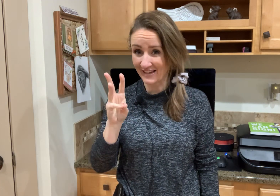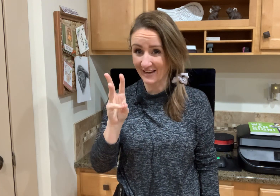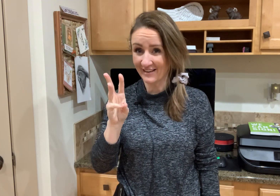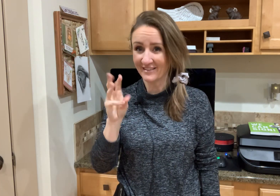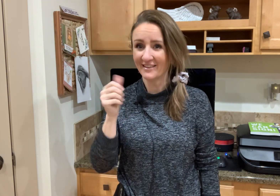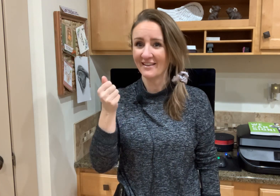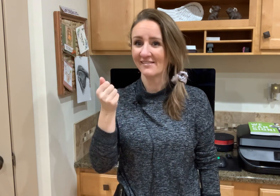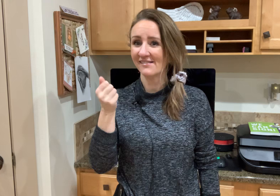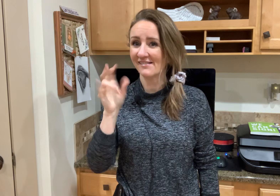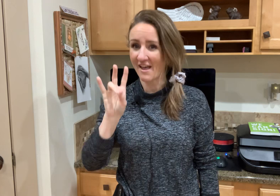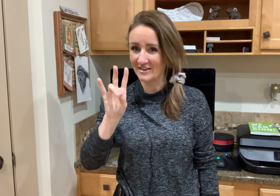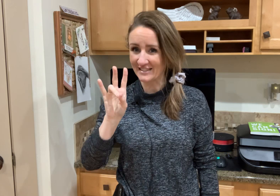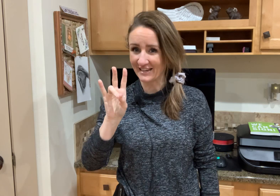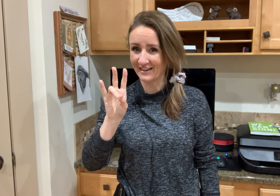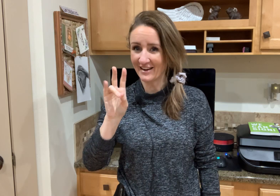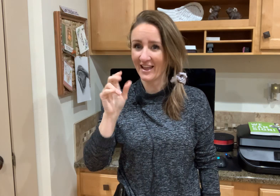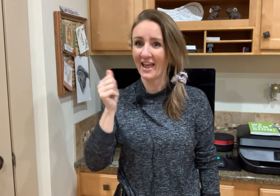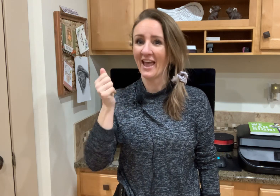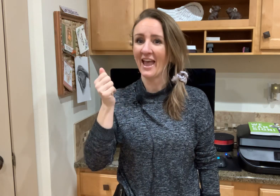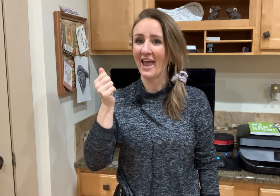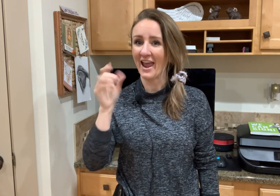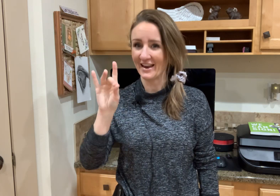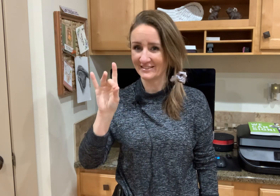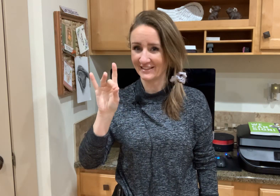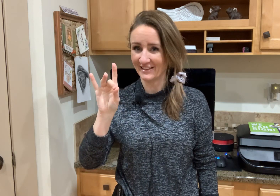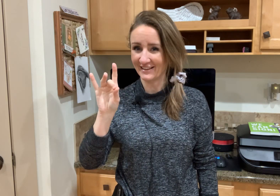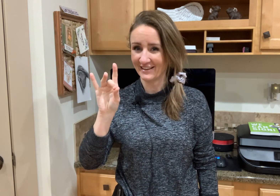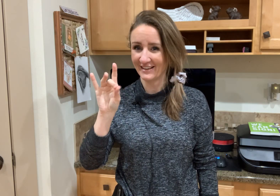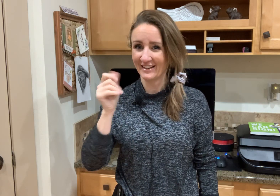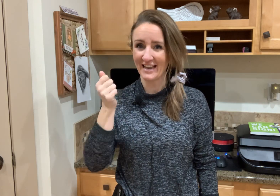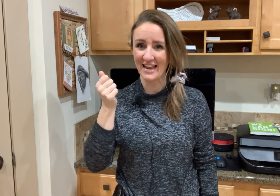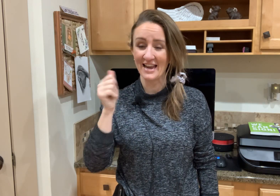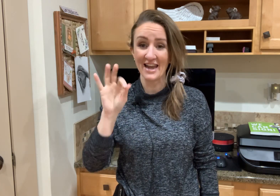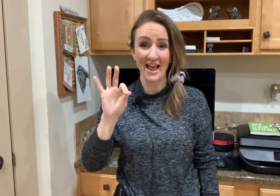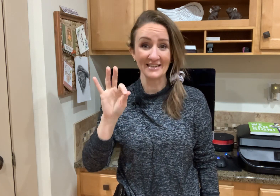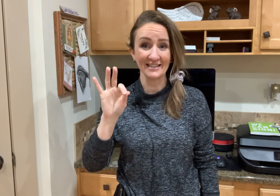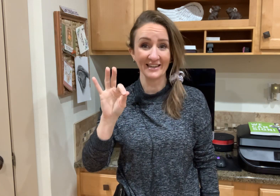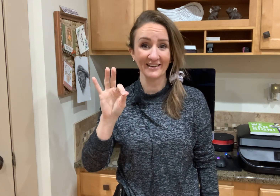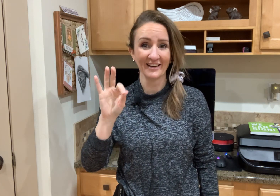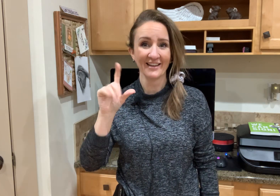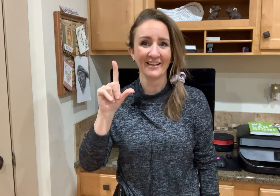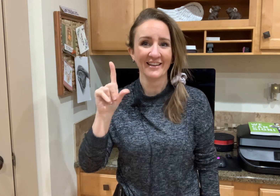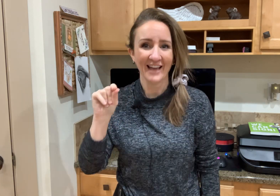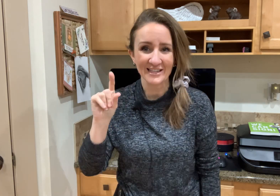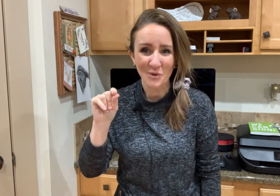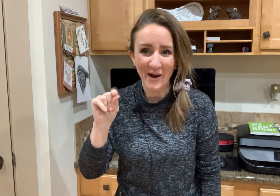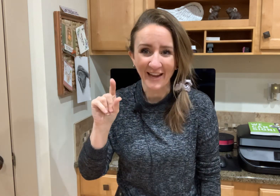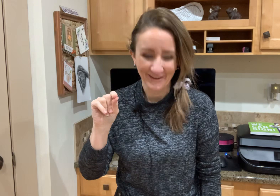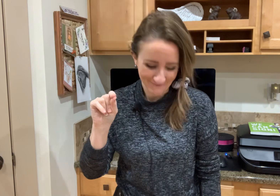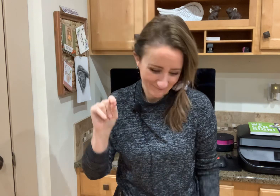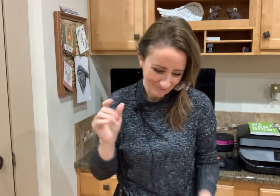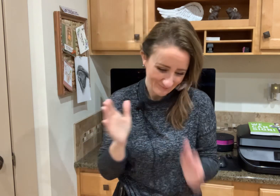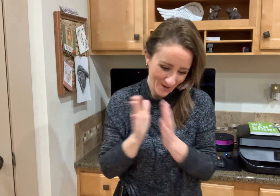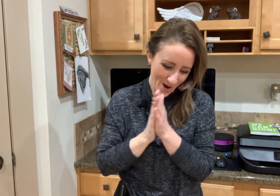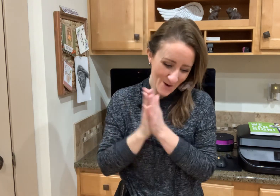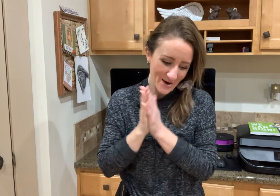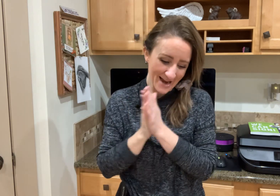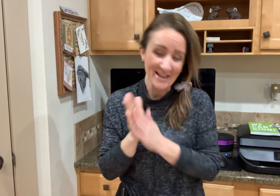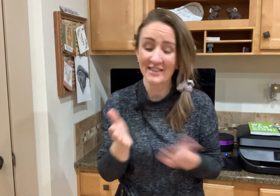16, 17, 18, 19, and 20. All right, the